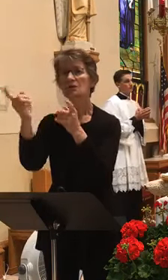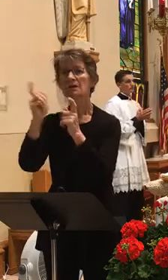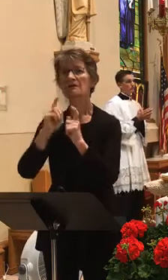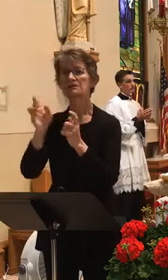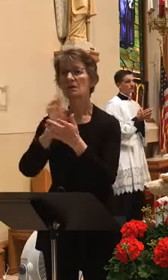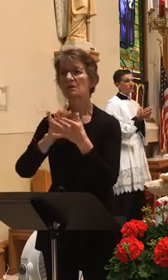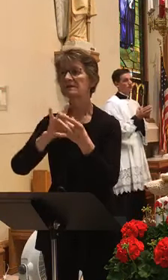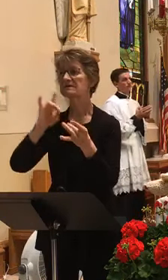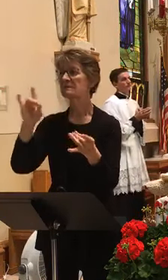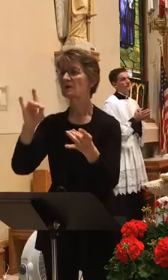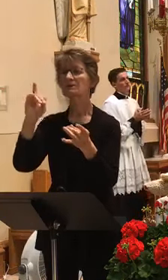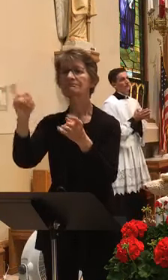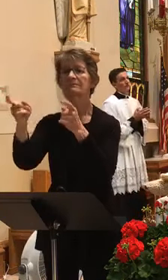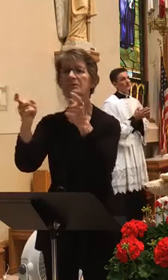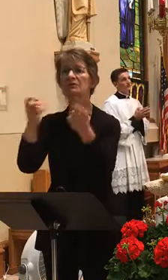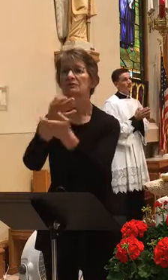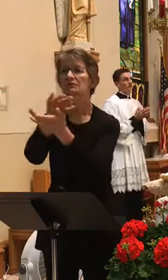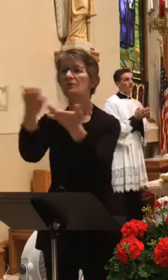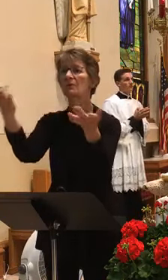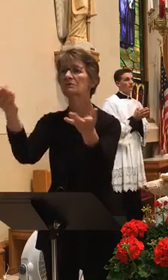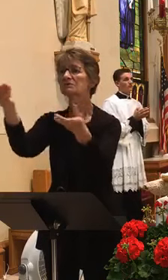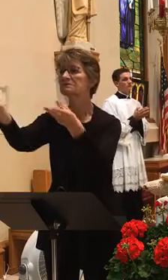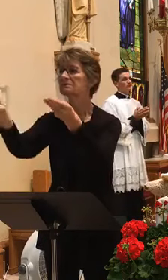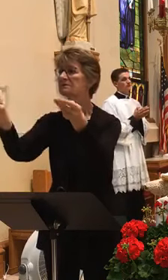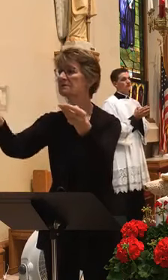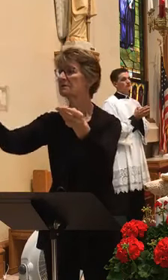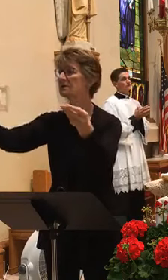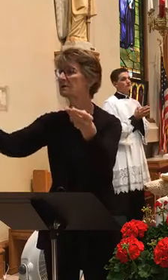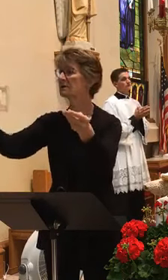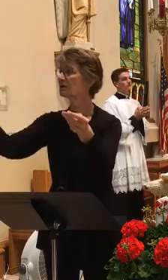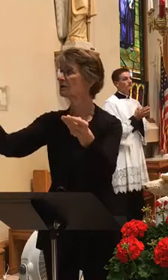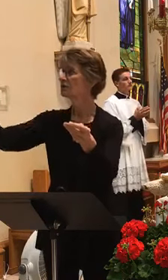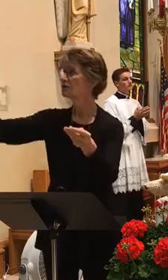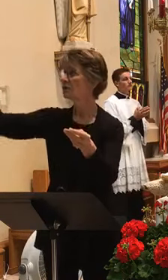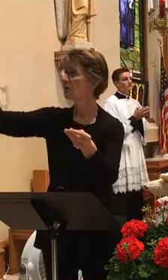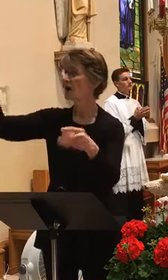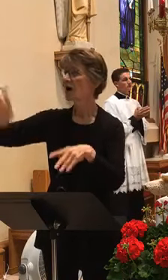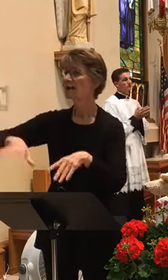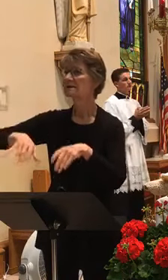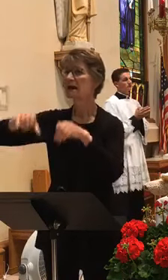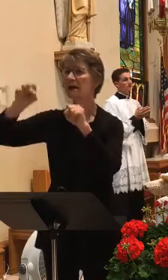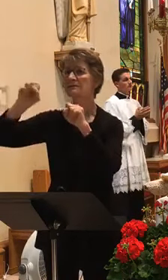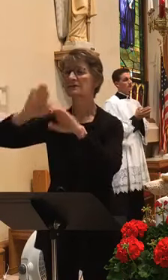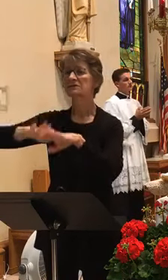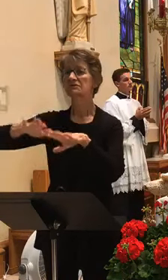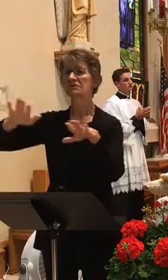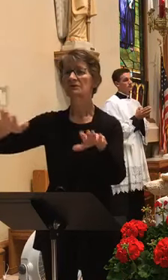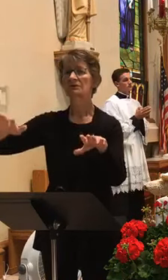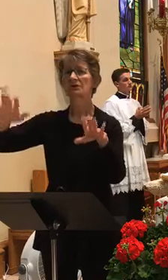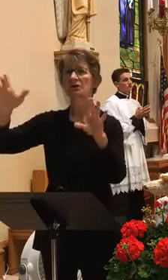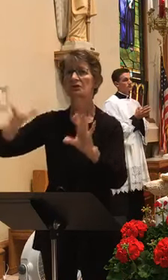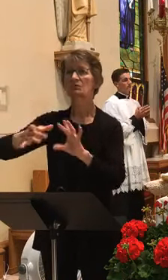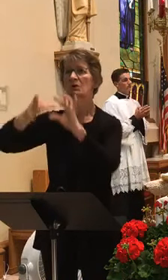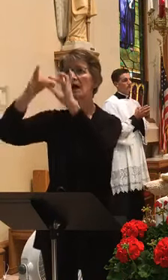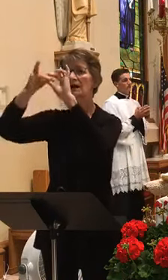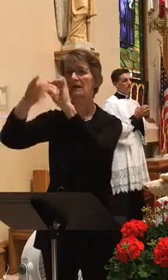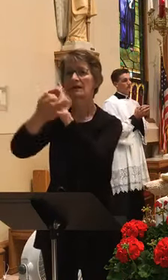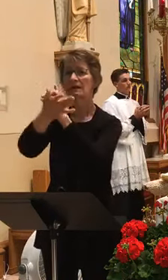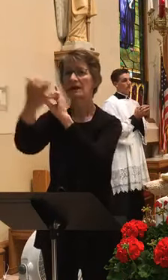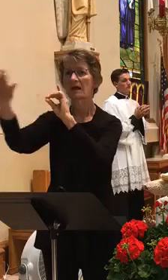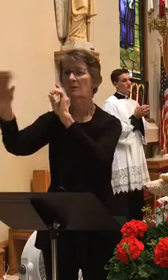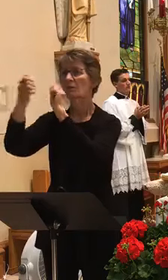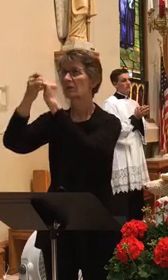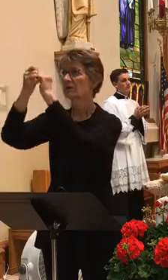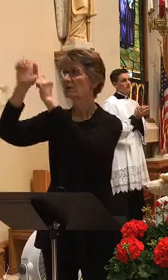today on those you made your adopted children by uniting them to your only begotten Son.